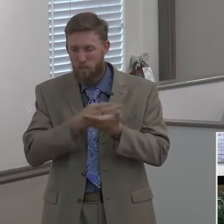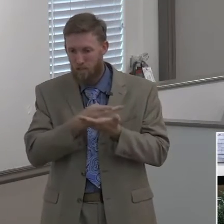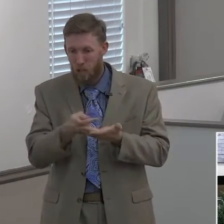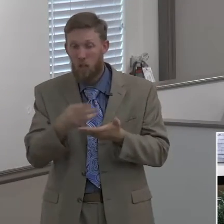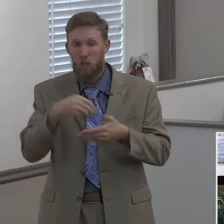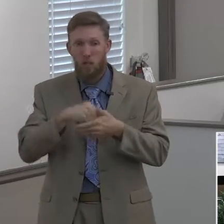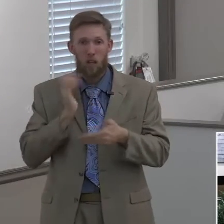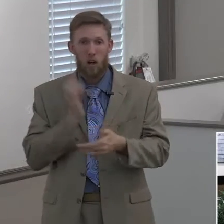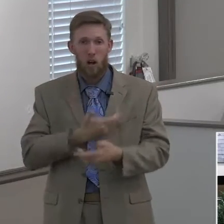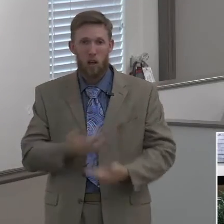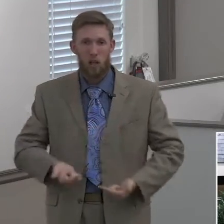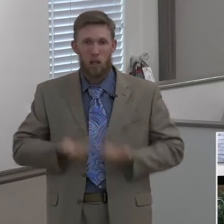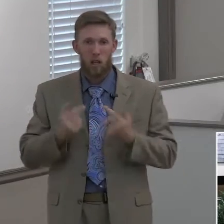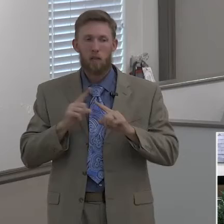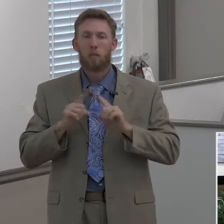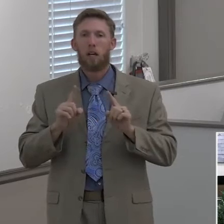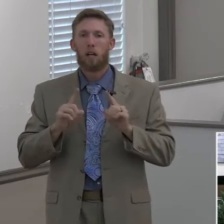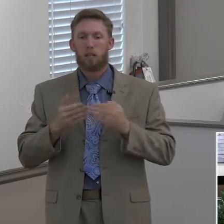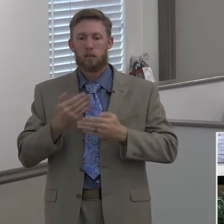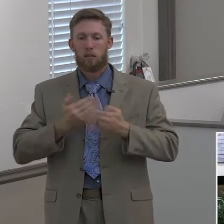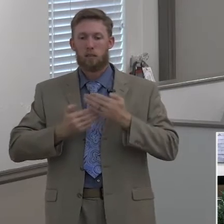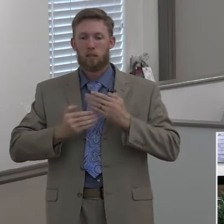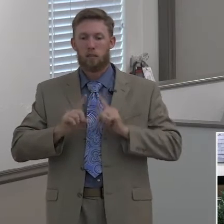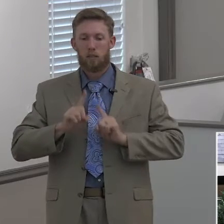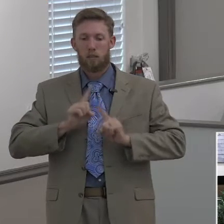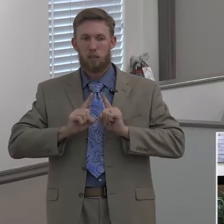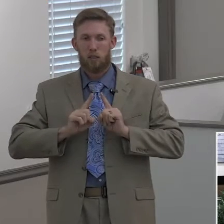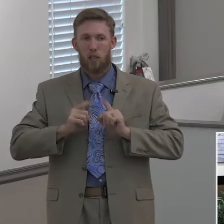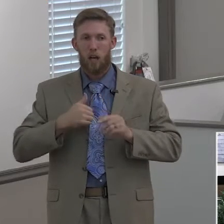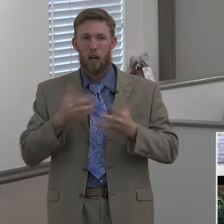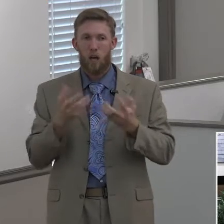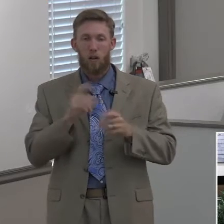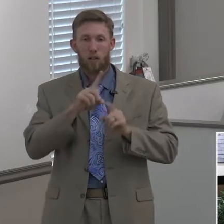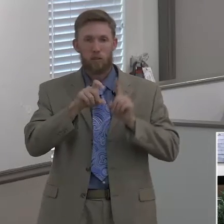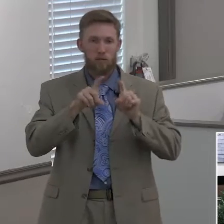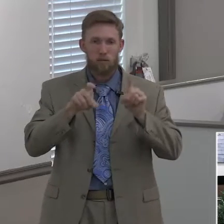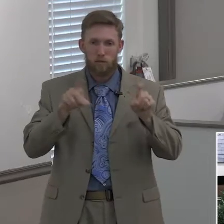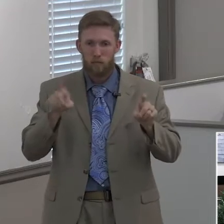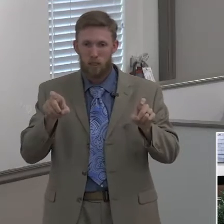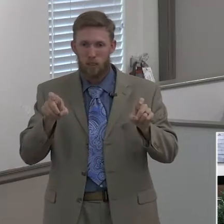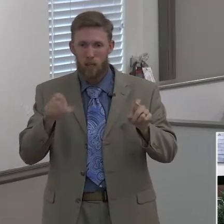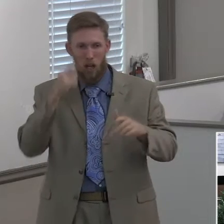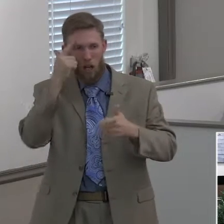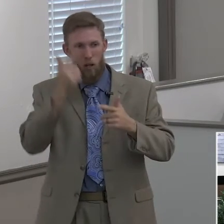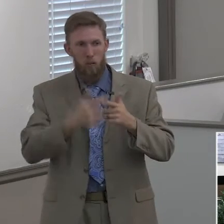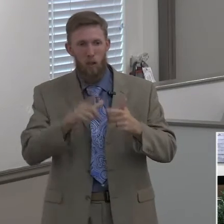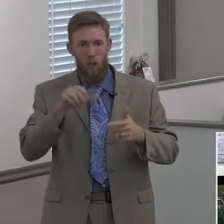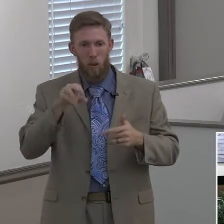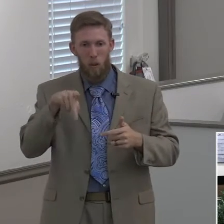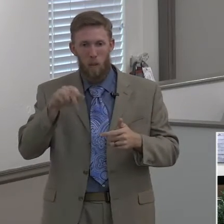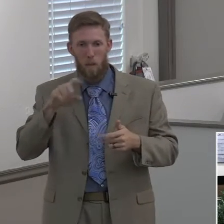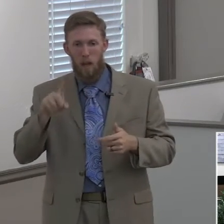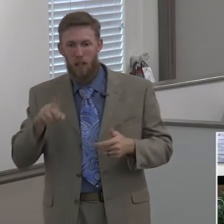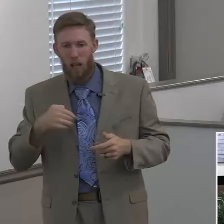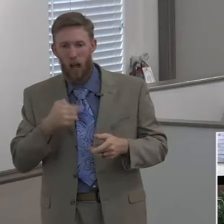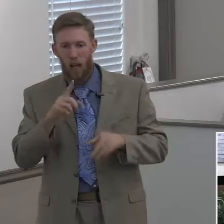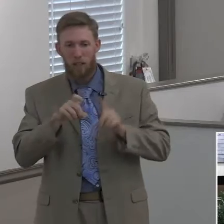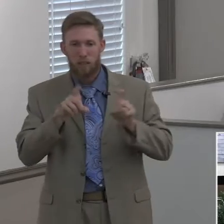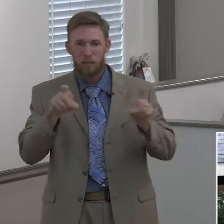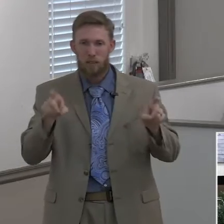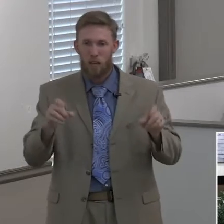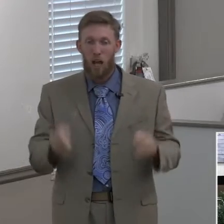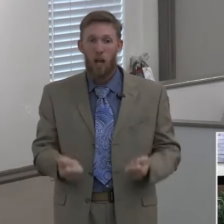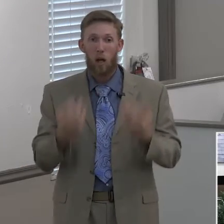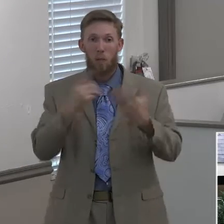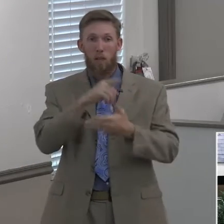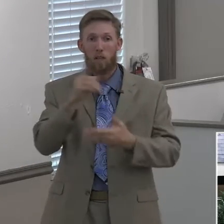ask a question first, because you know, Brother Lopez, I always ask questions. Okay? How many of you